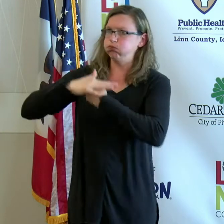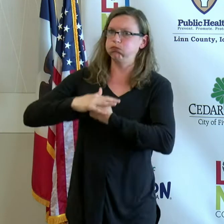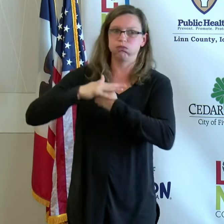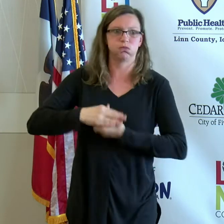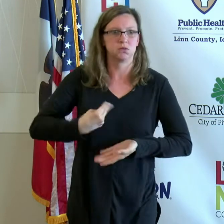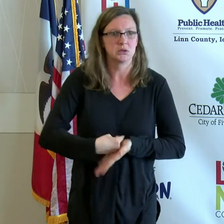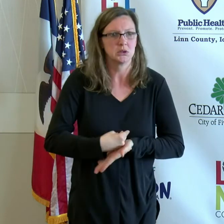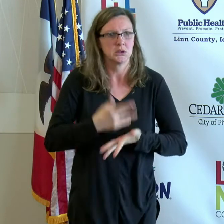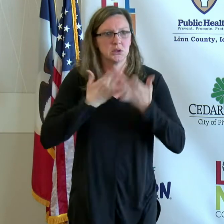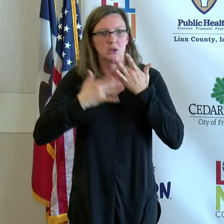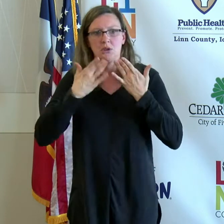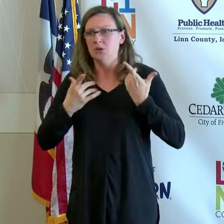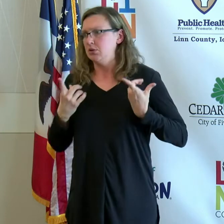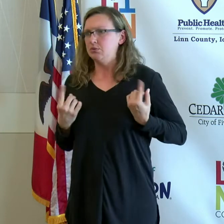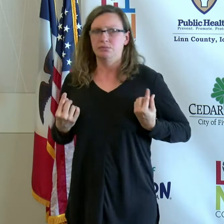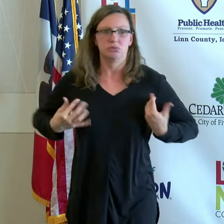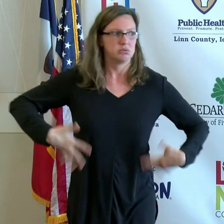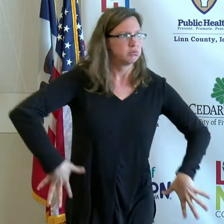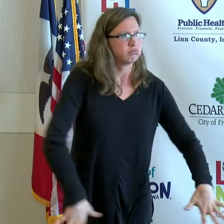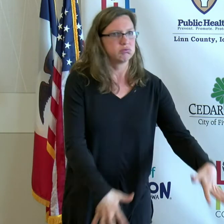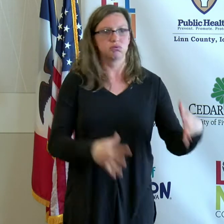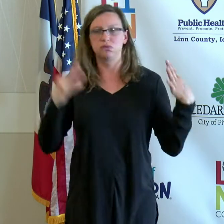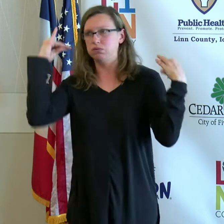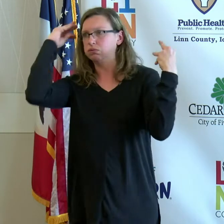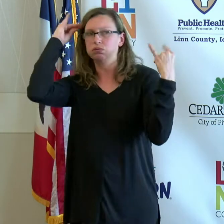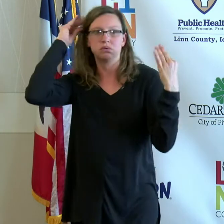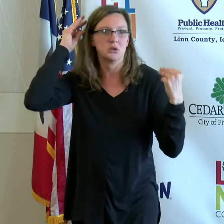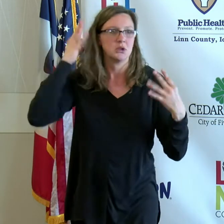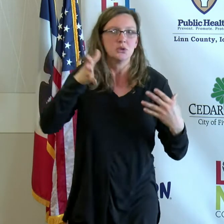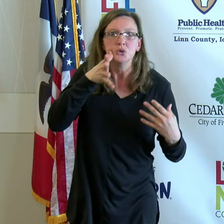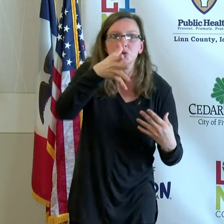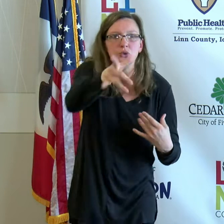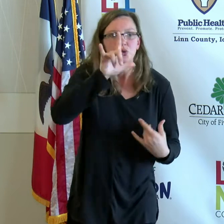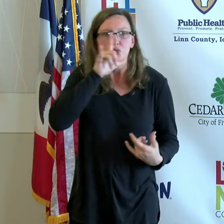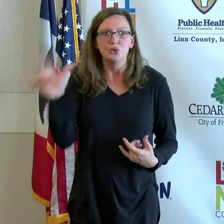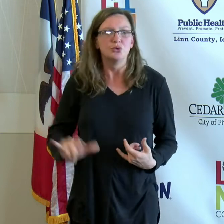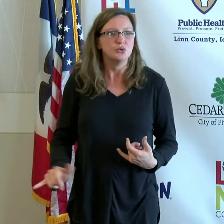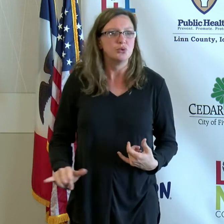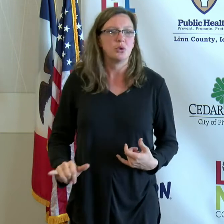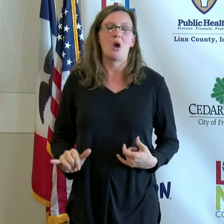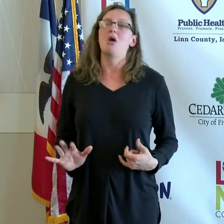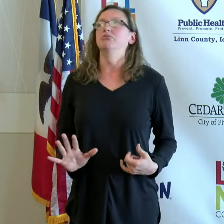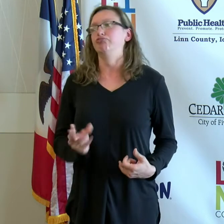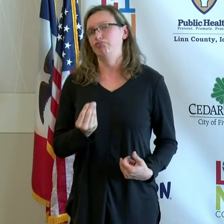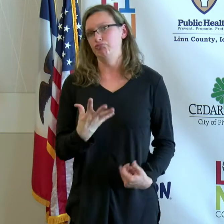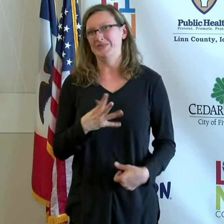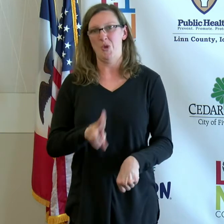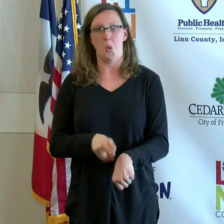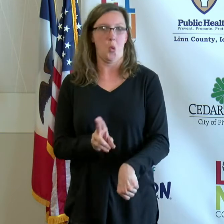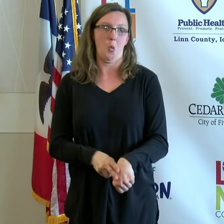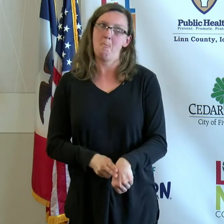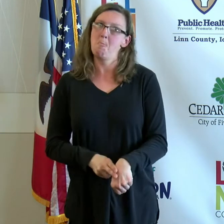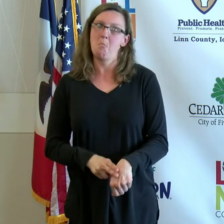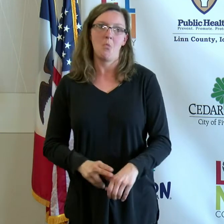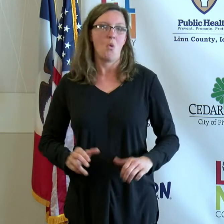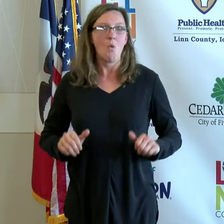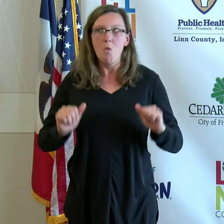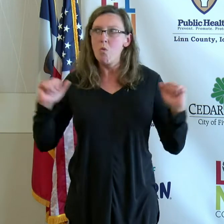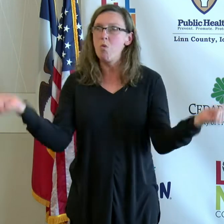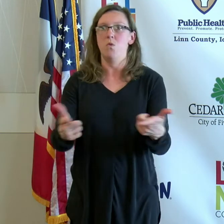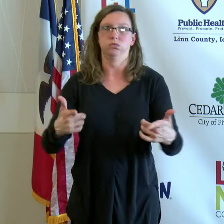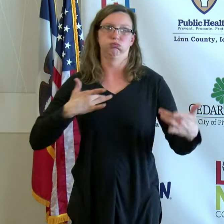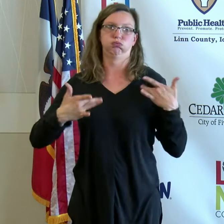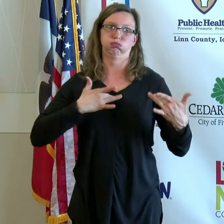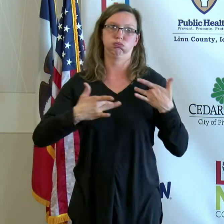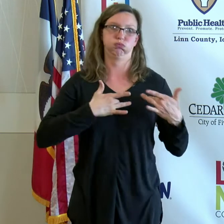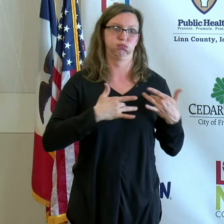anxiety, isolation, and uncertainty during a very abnormal time as we are now living. Prioritizing your mental health and